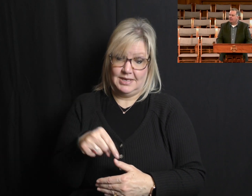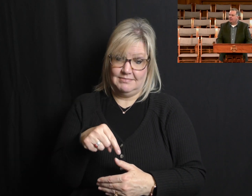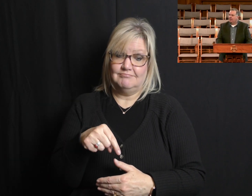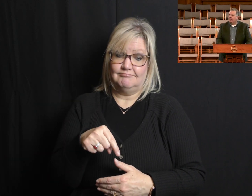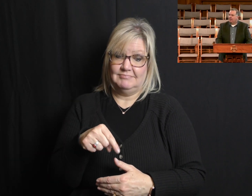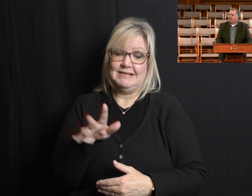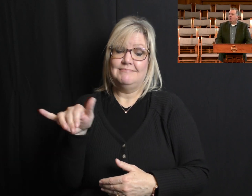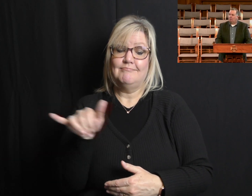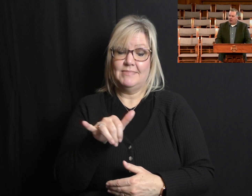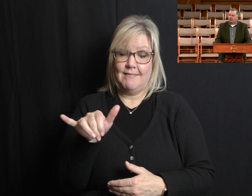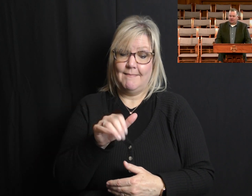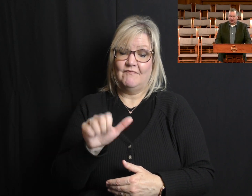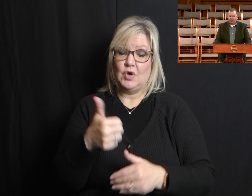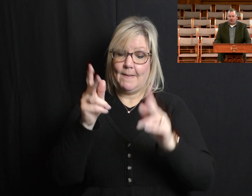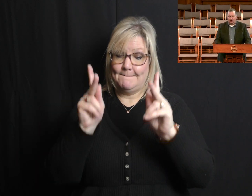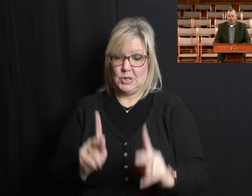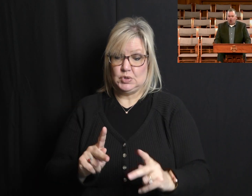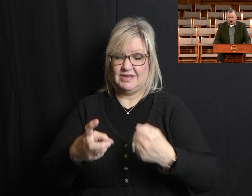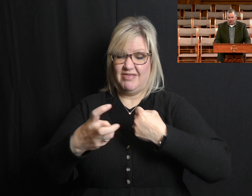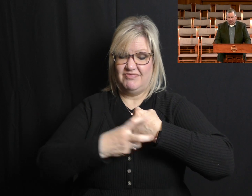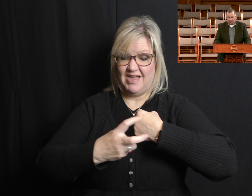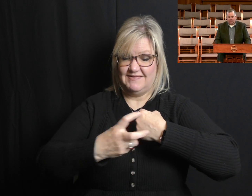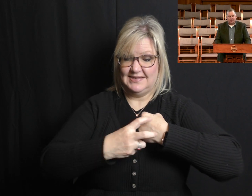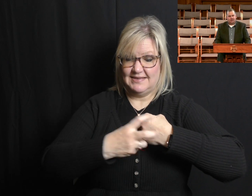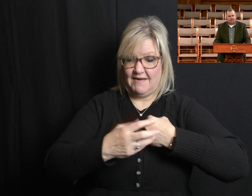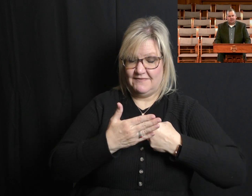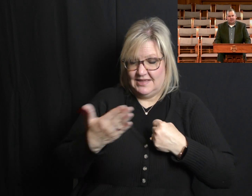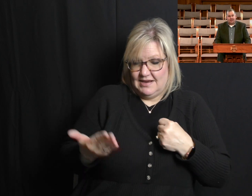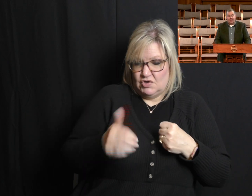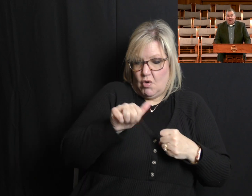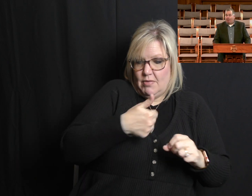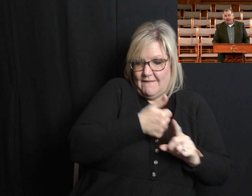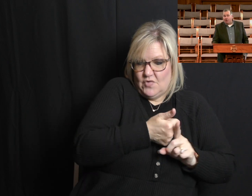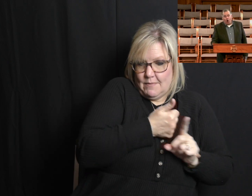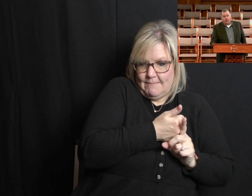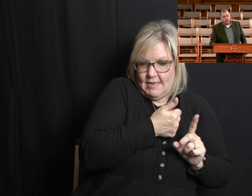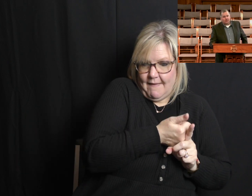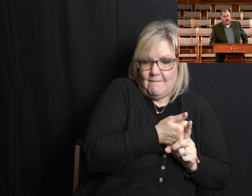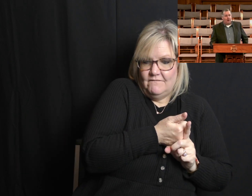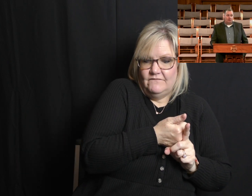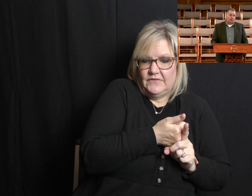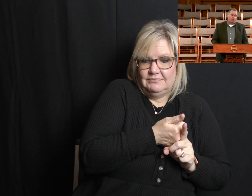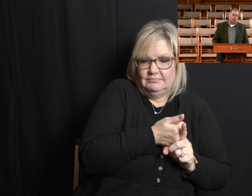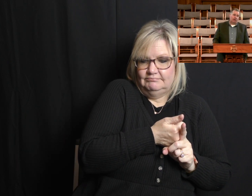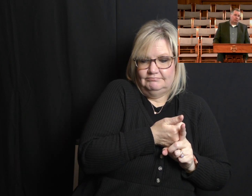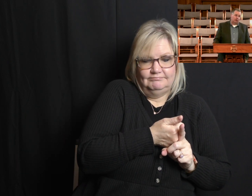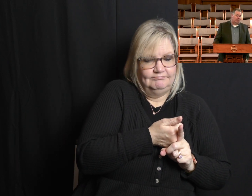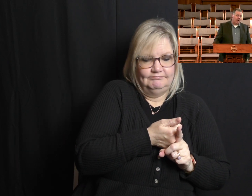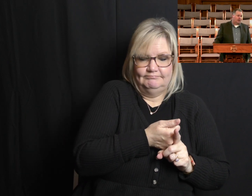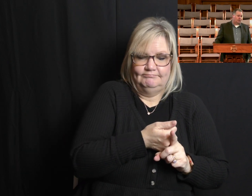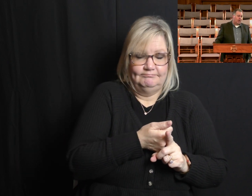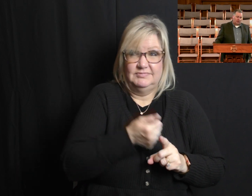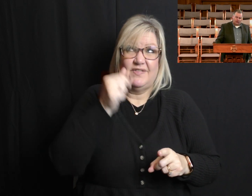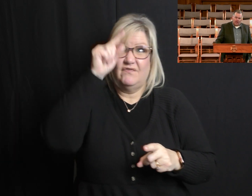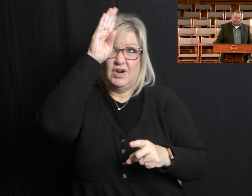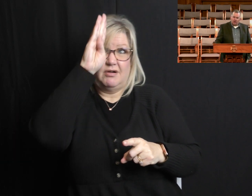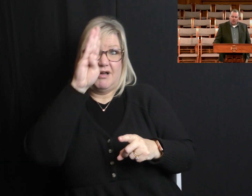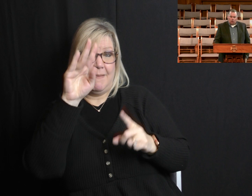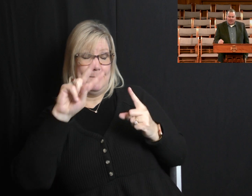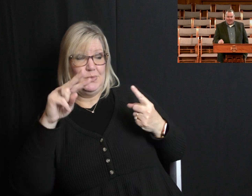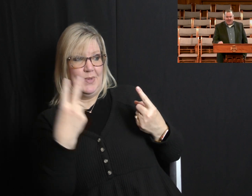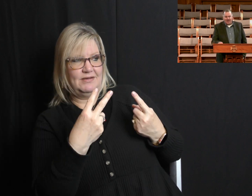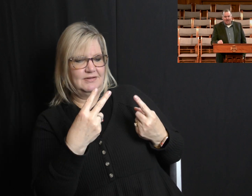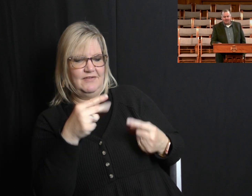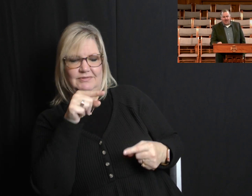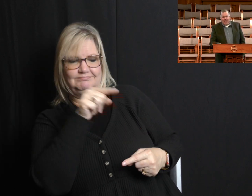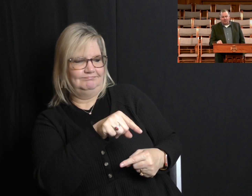necessarily compulsive hoarders. However, oftentimes, if we were really brutally honest with ourselves,